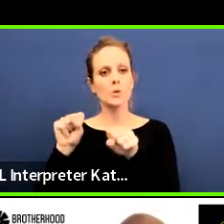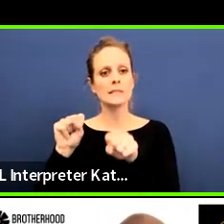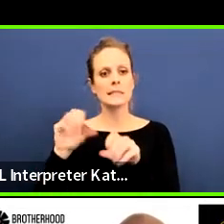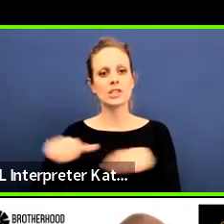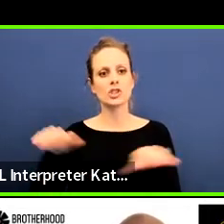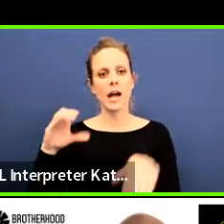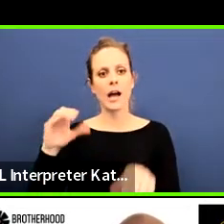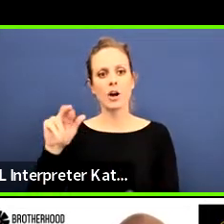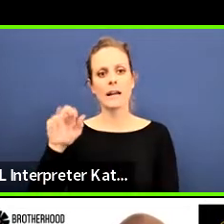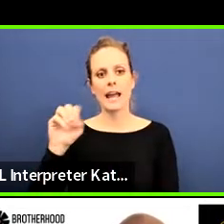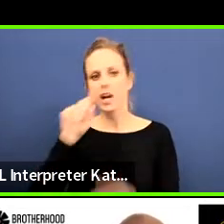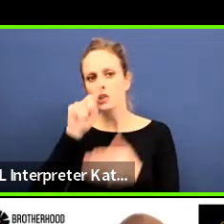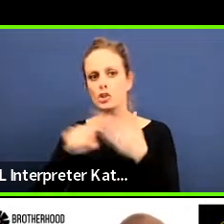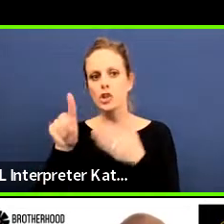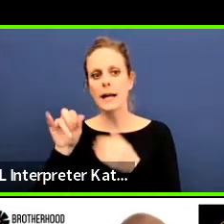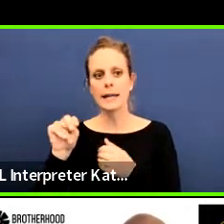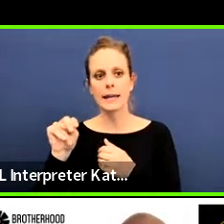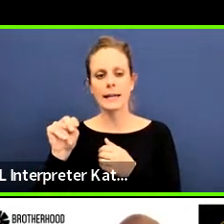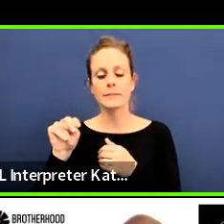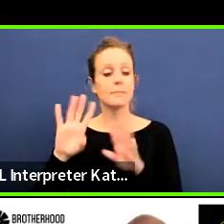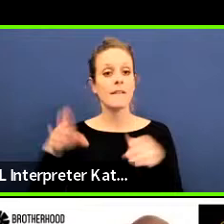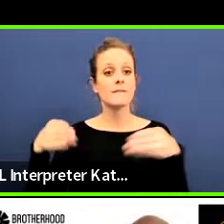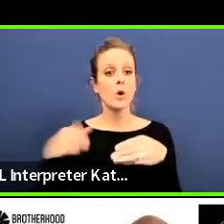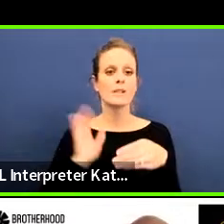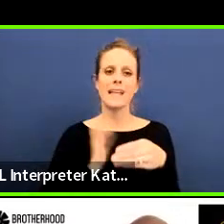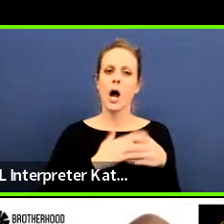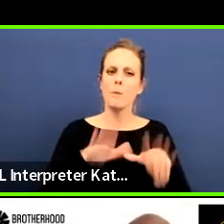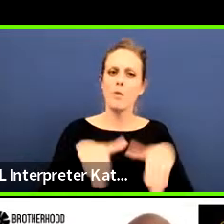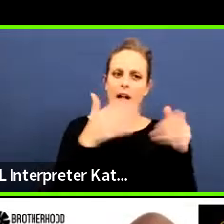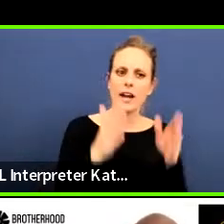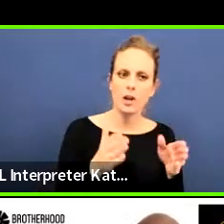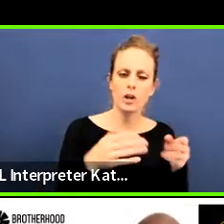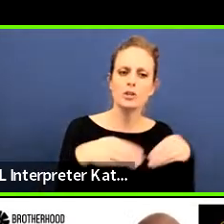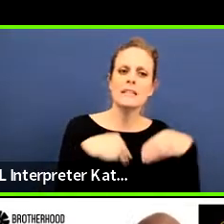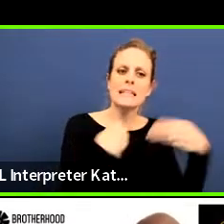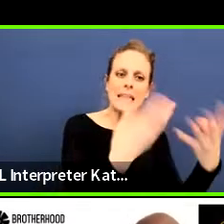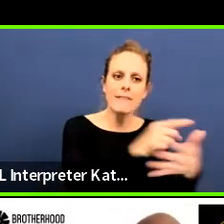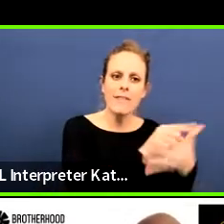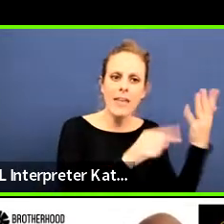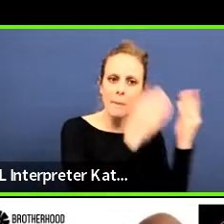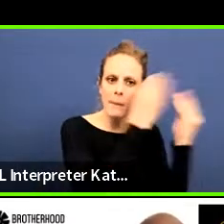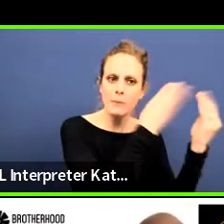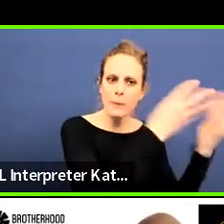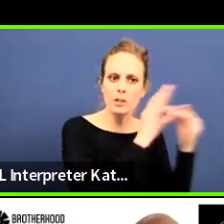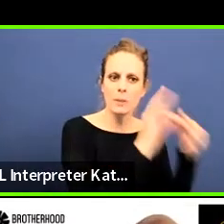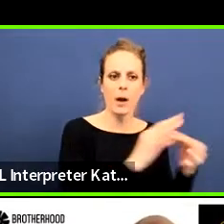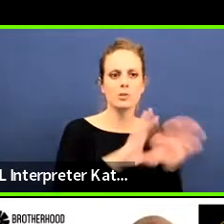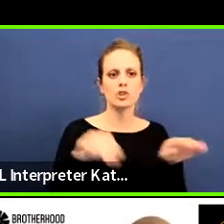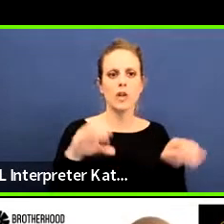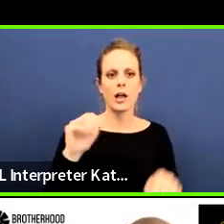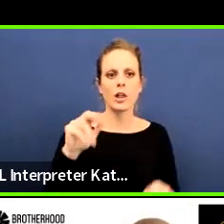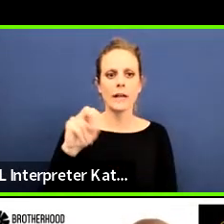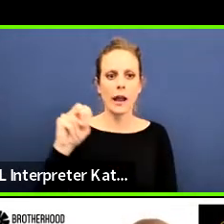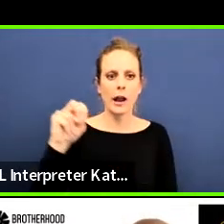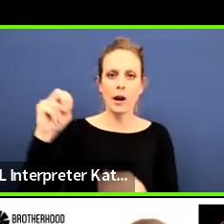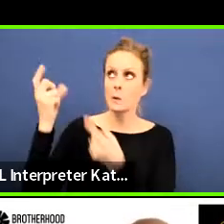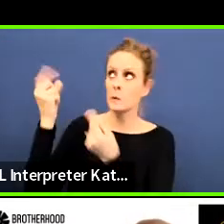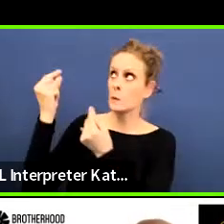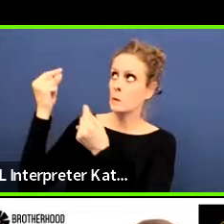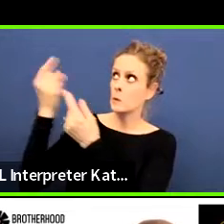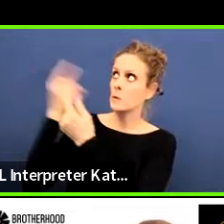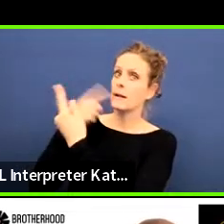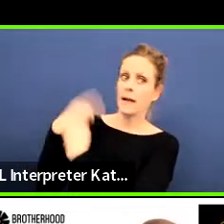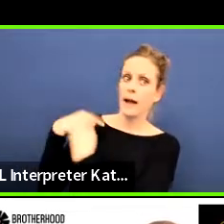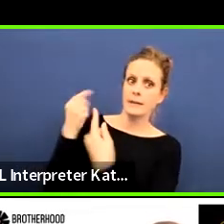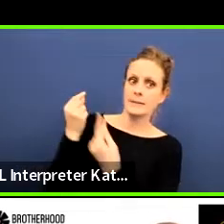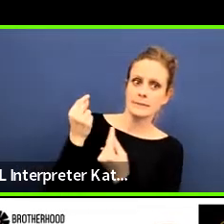check-in focused on our providers, just to give them some further information related to child care guidance, the